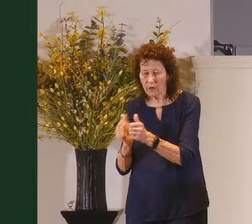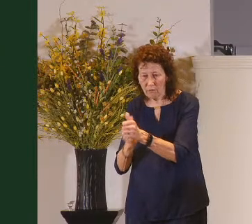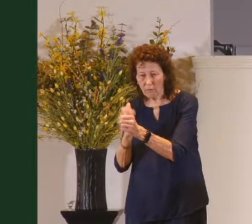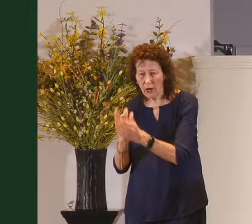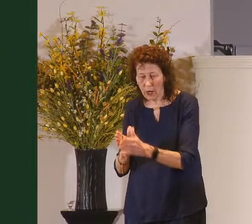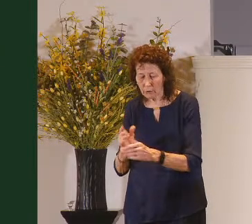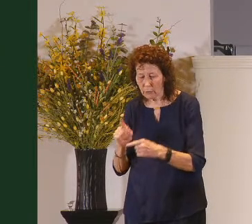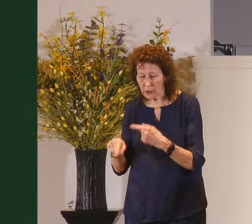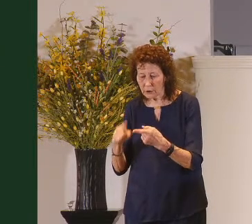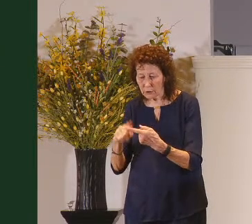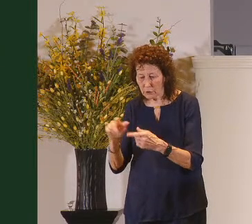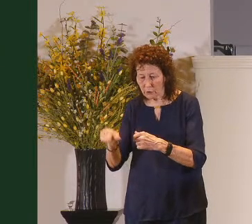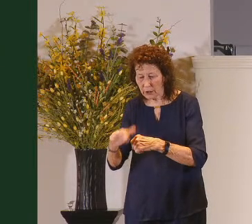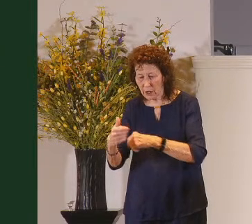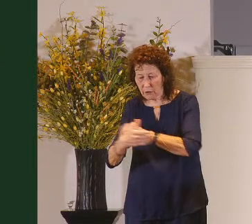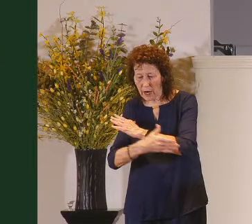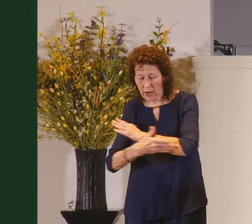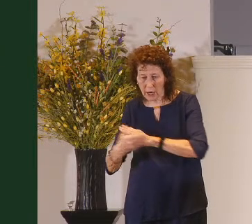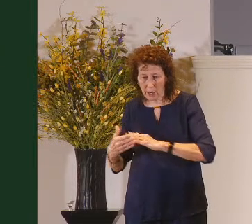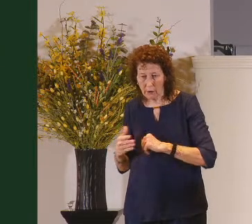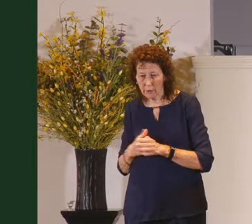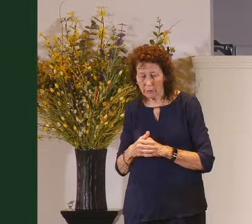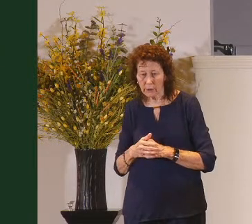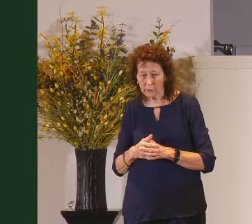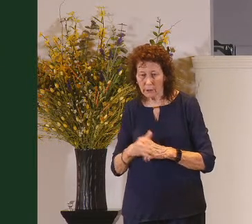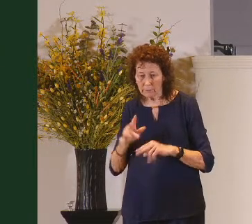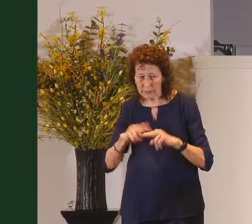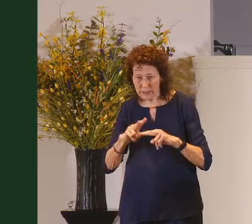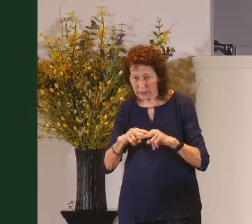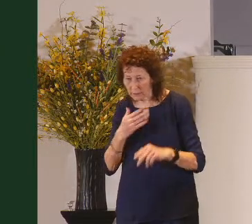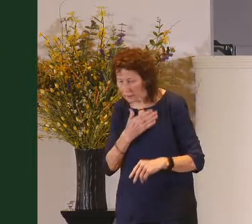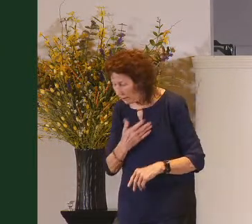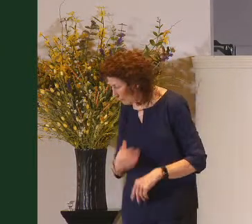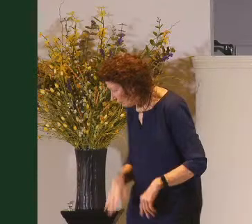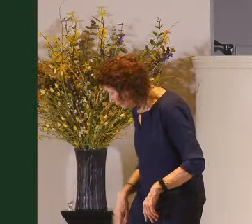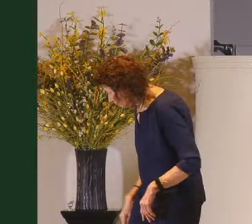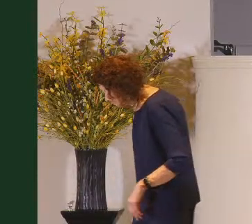disciples and went to the district of Dalmanutha. You may be seated.